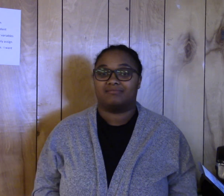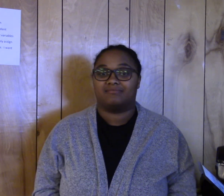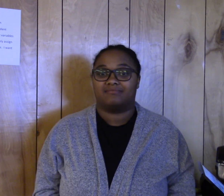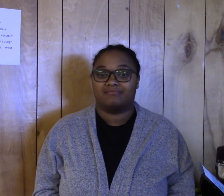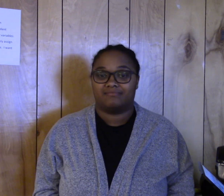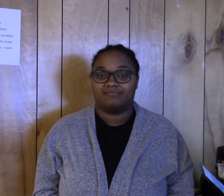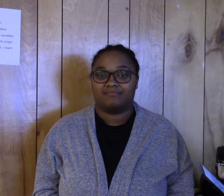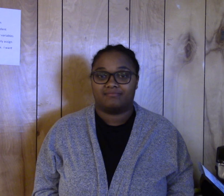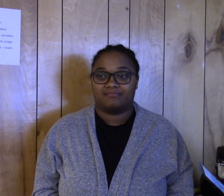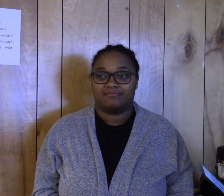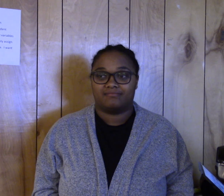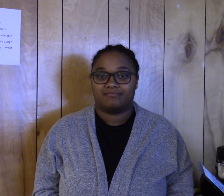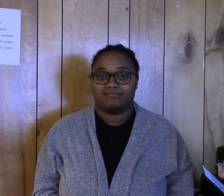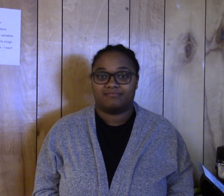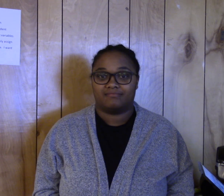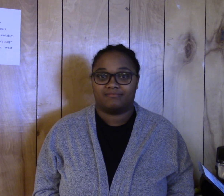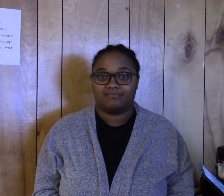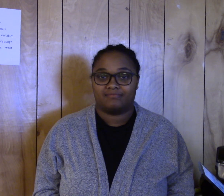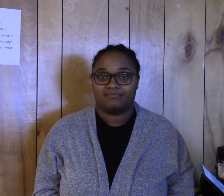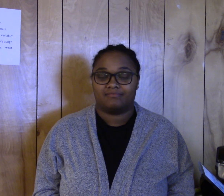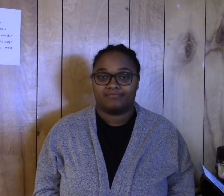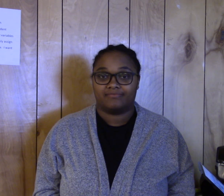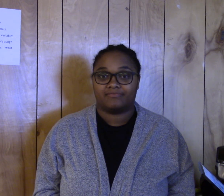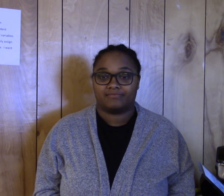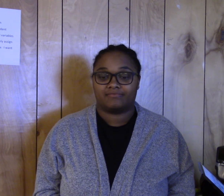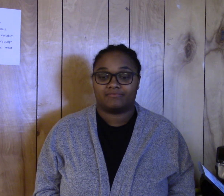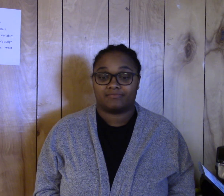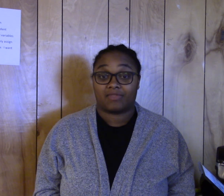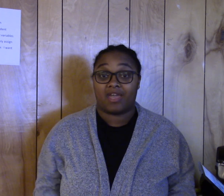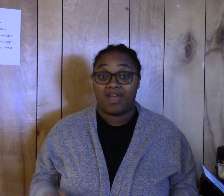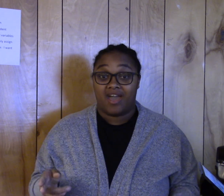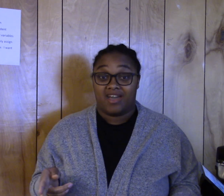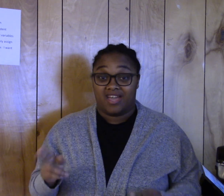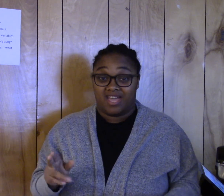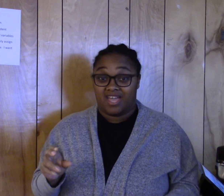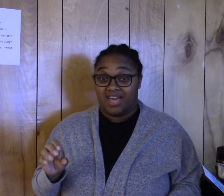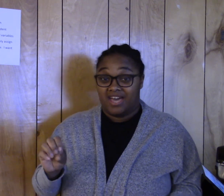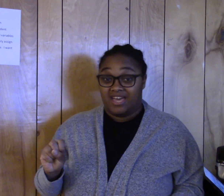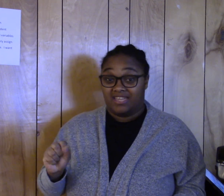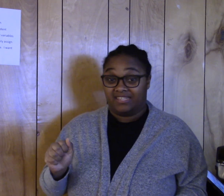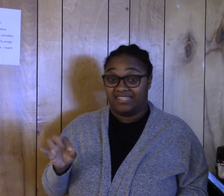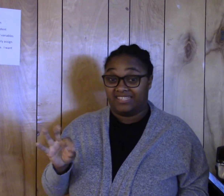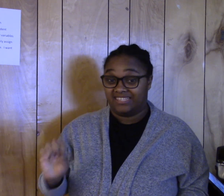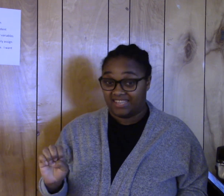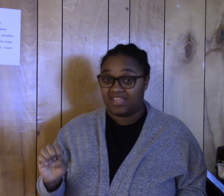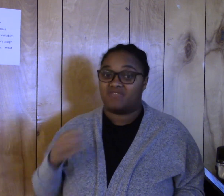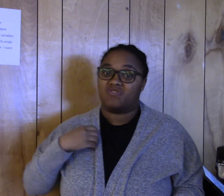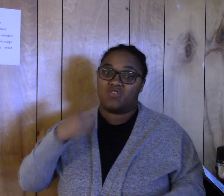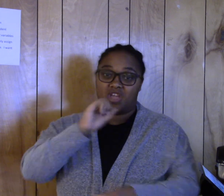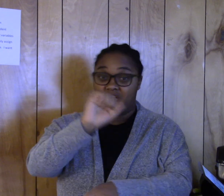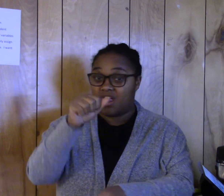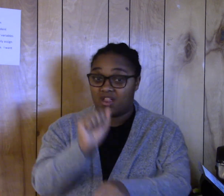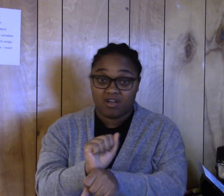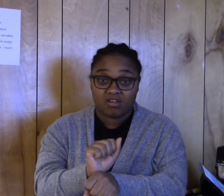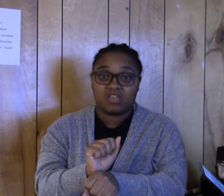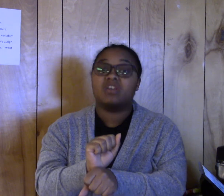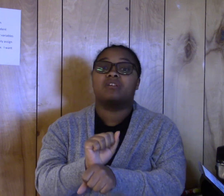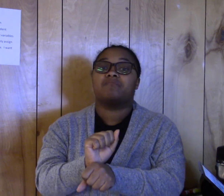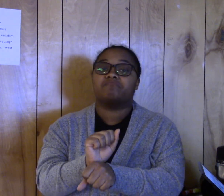Gun safe. Buy a gun safe. You put your guns in it, you lock it up, and carry the key with